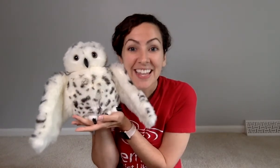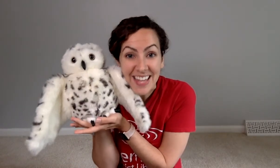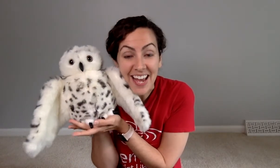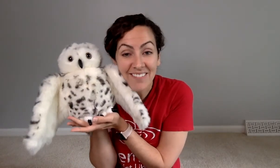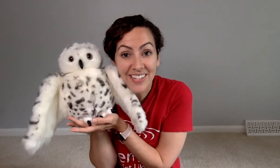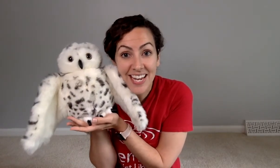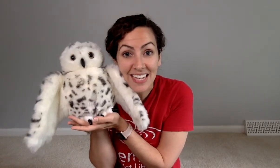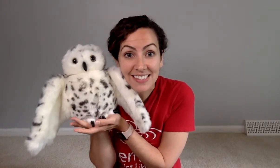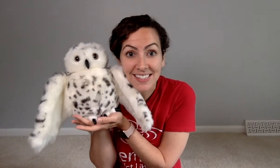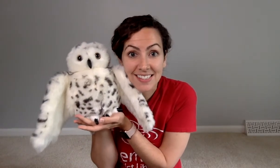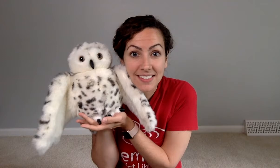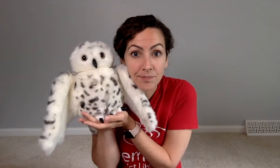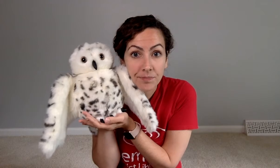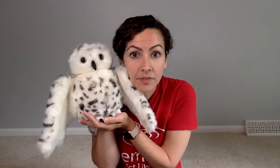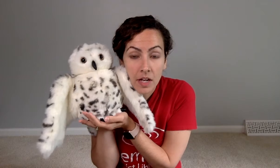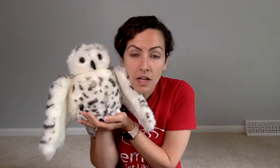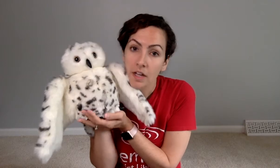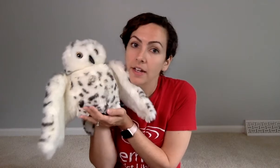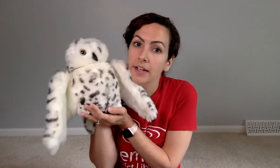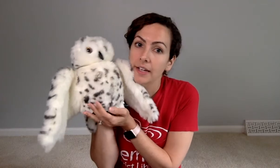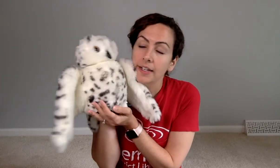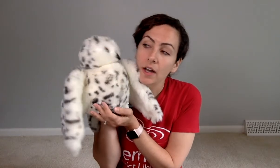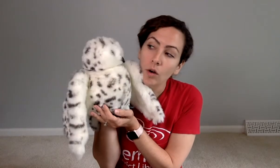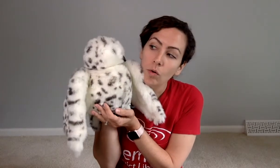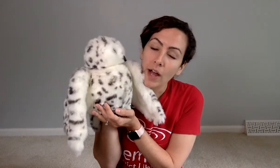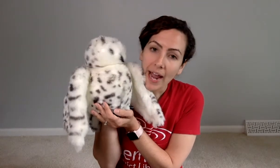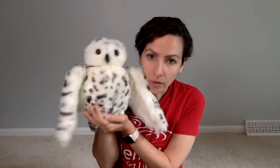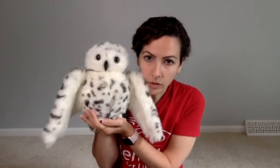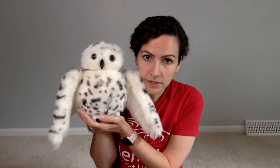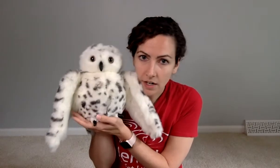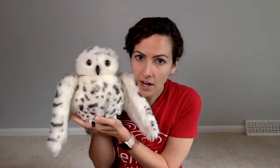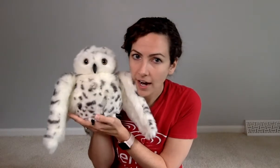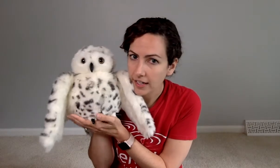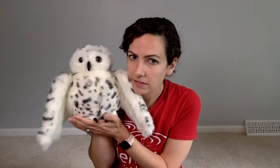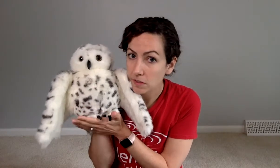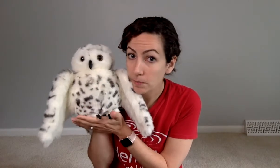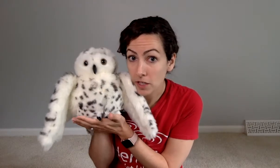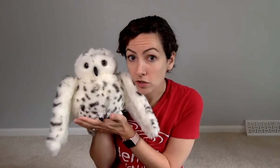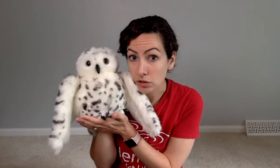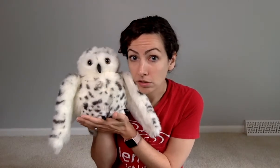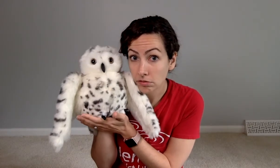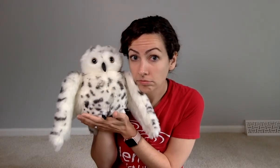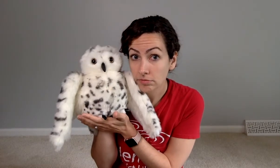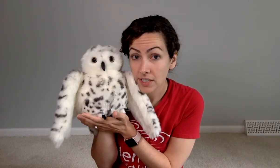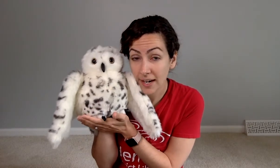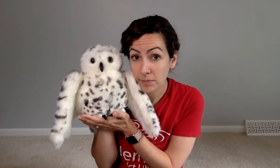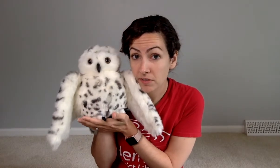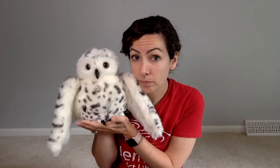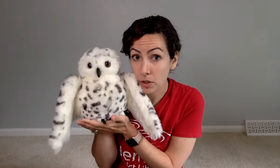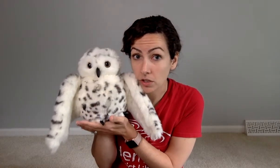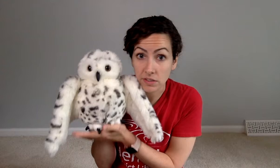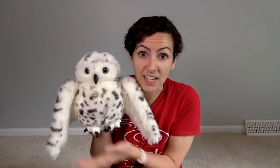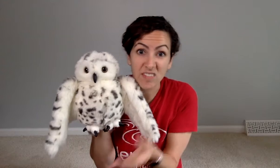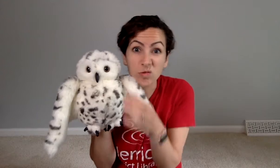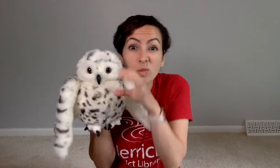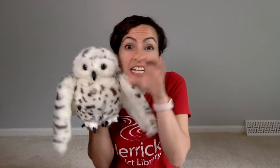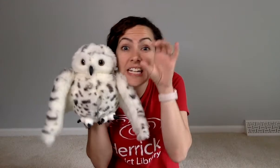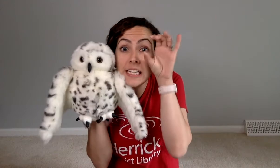They have nests. Now, owls are kind of special types of birds. They have really,